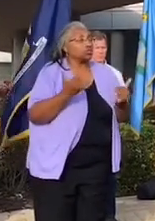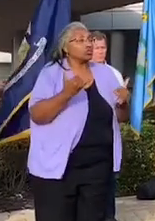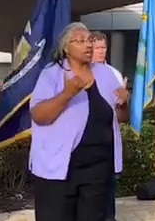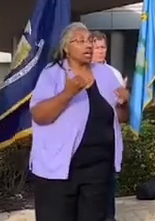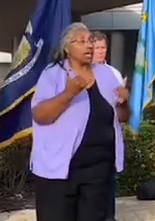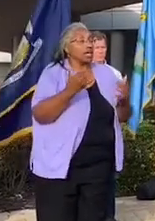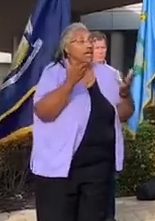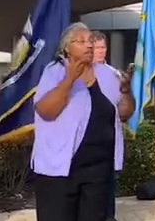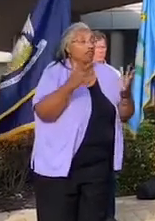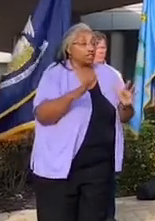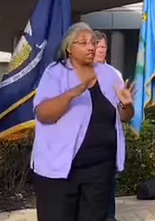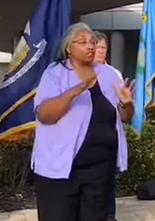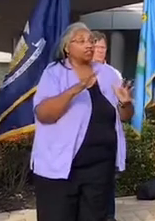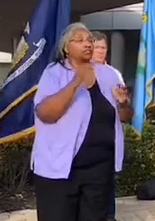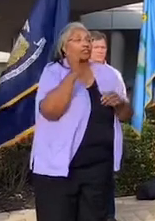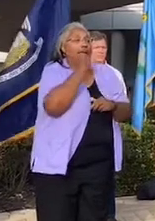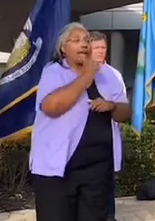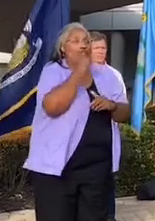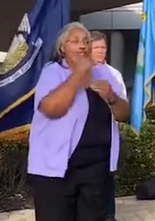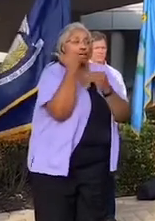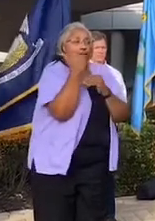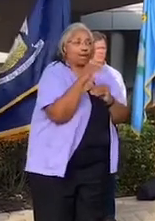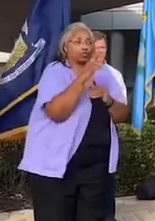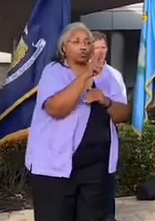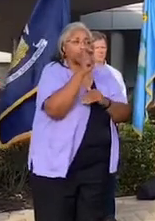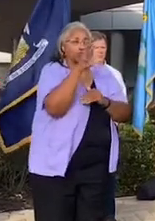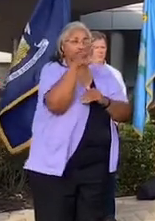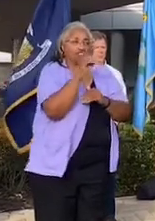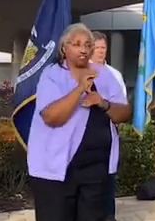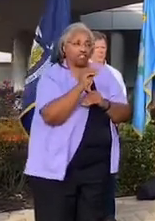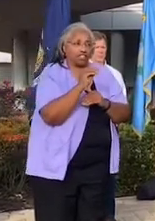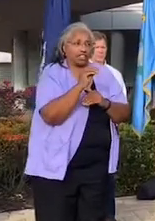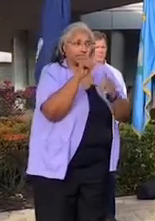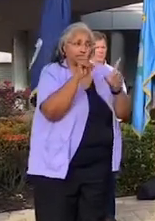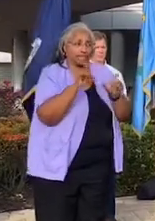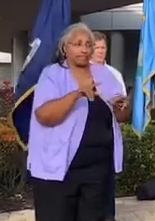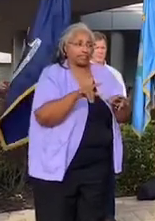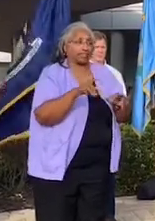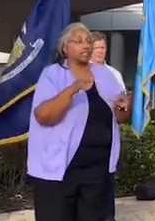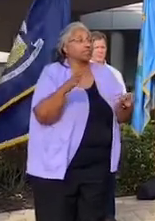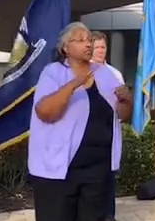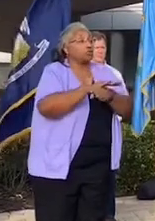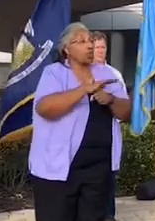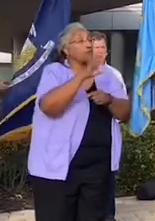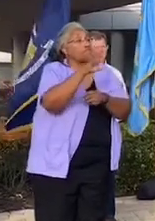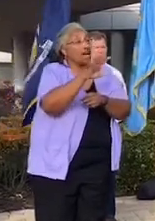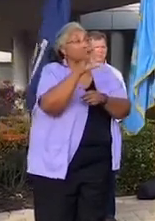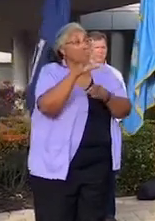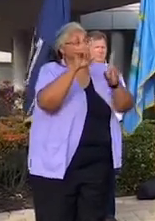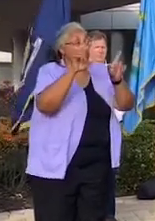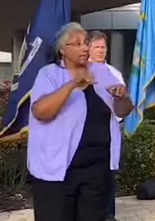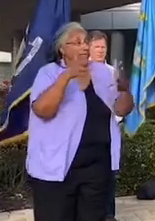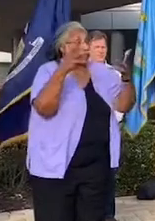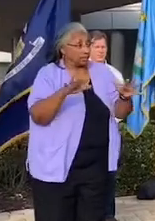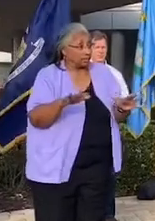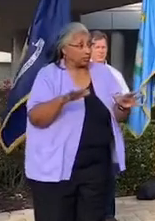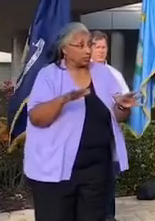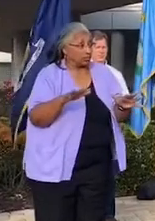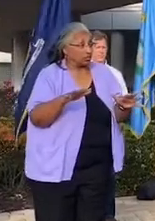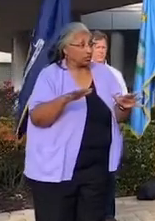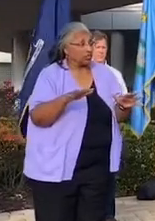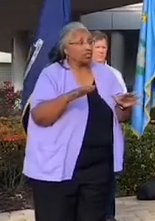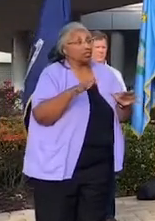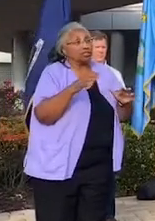at 250 per test site. So a total of 500 tests were completed by